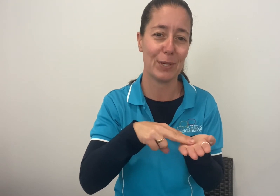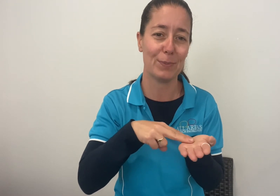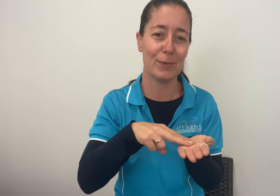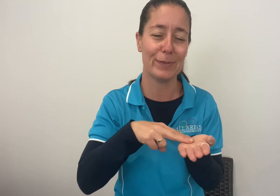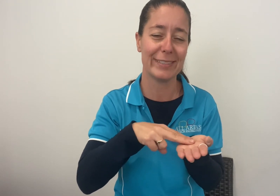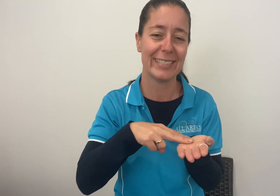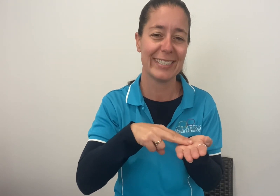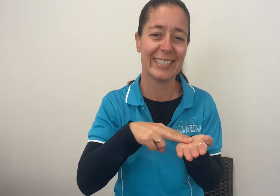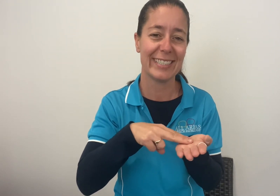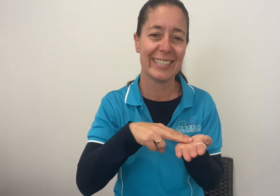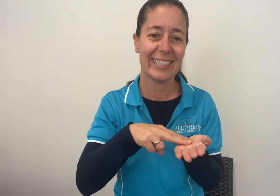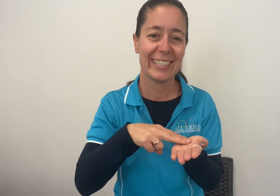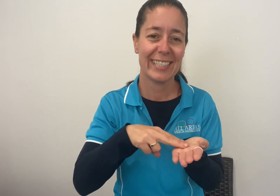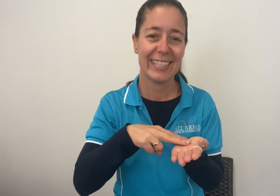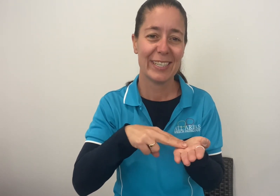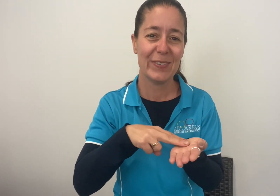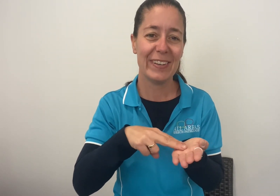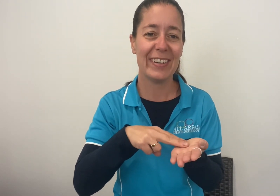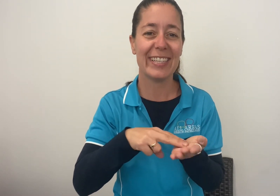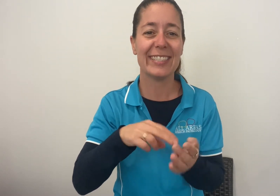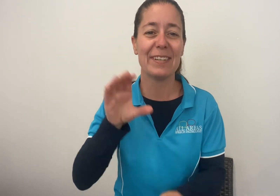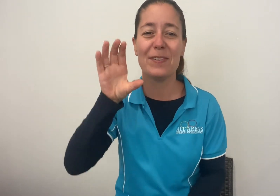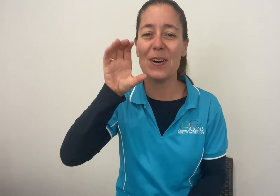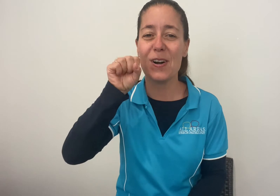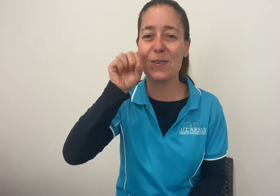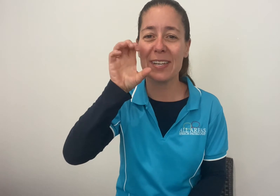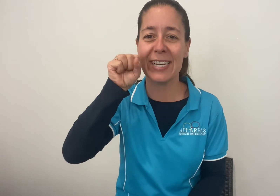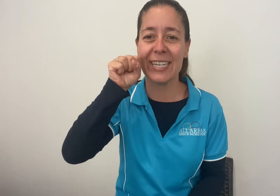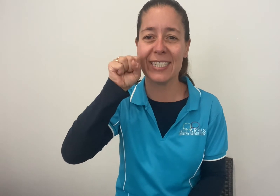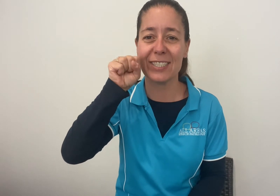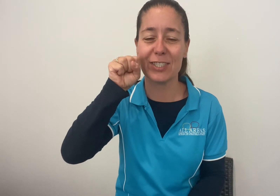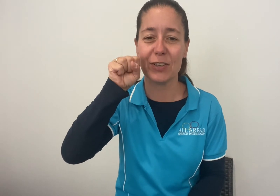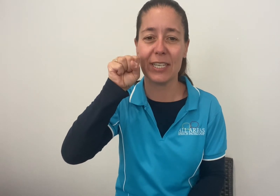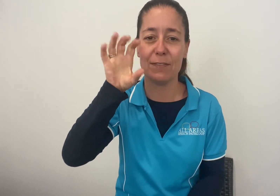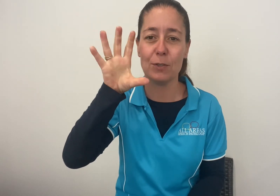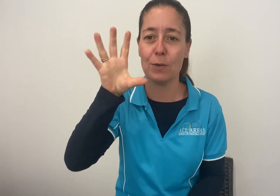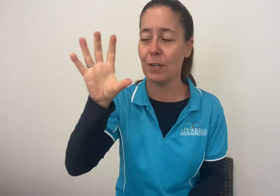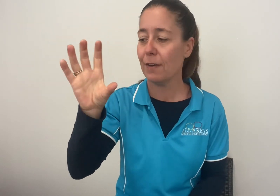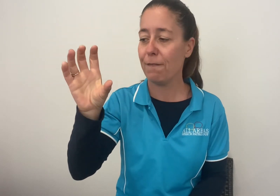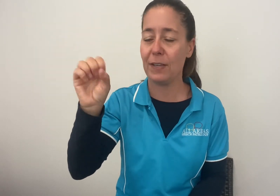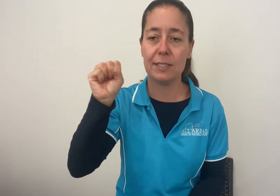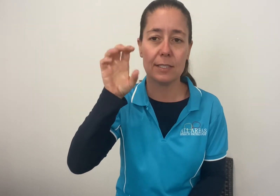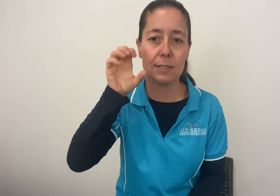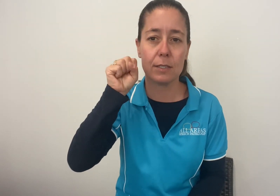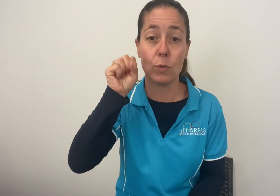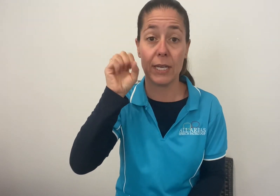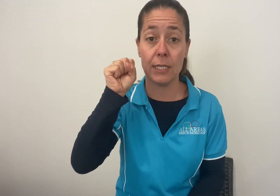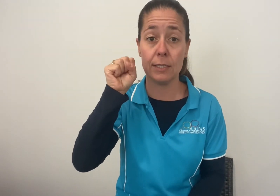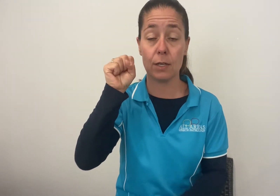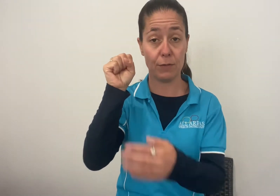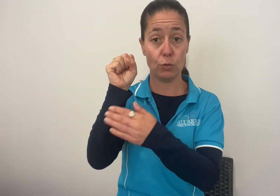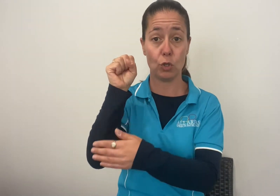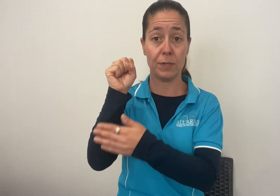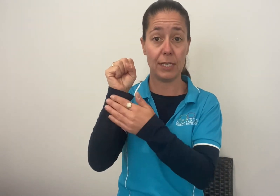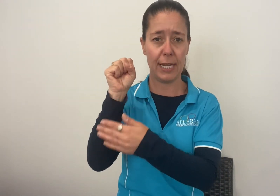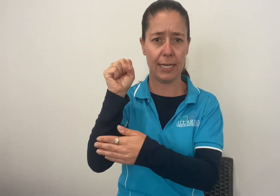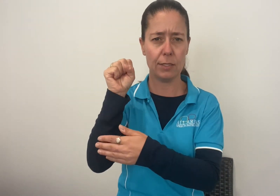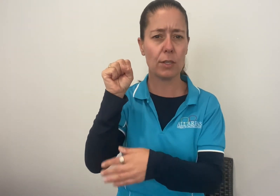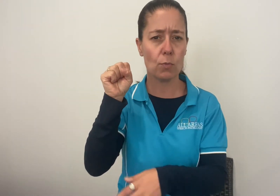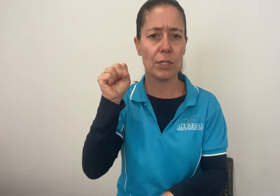Purple. We've got the sign for orange. So give your fist a squeeze of your dominant hand, so the one you